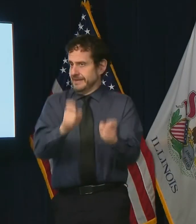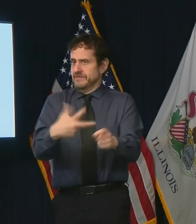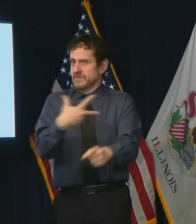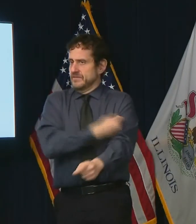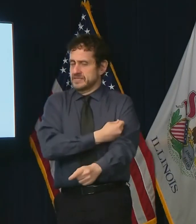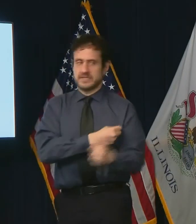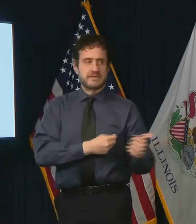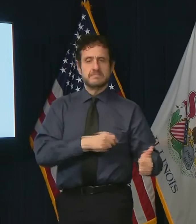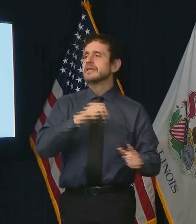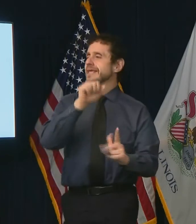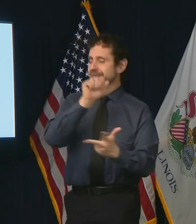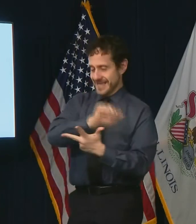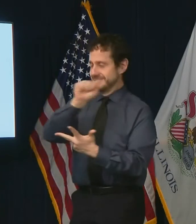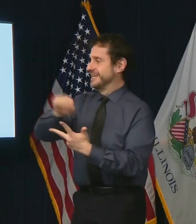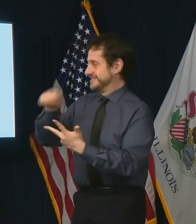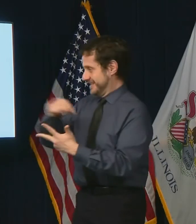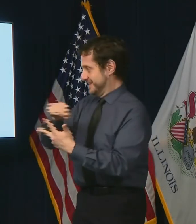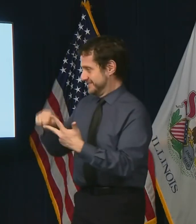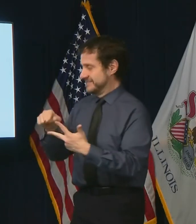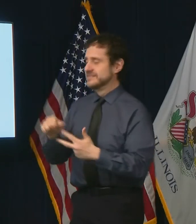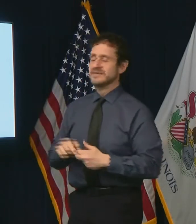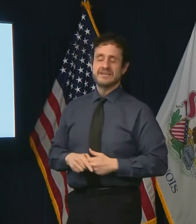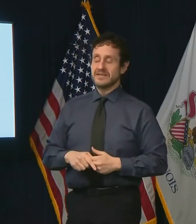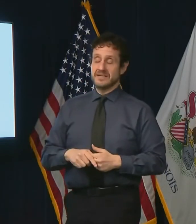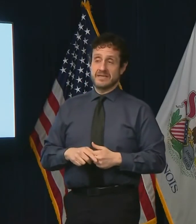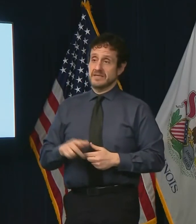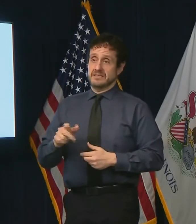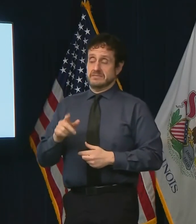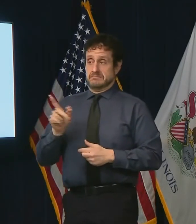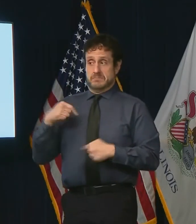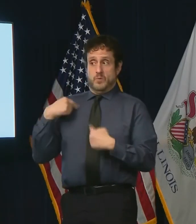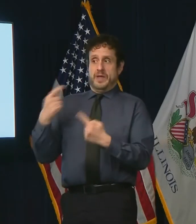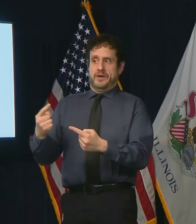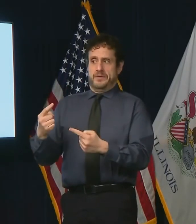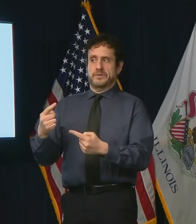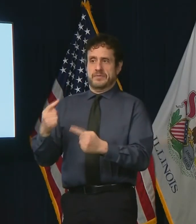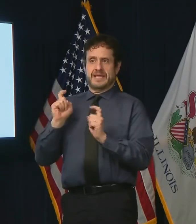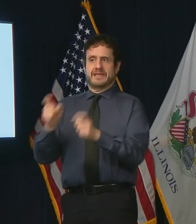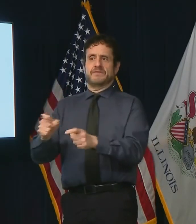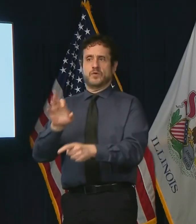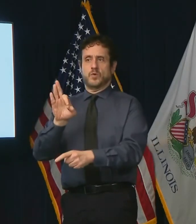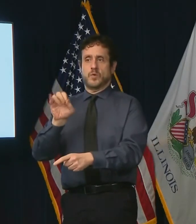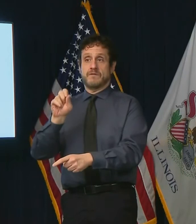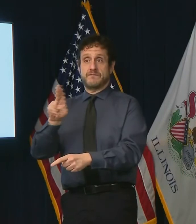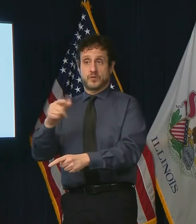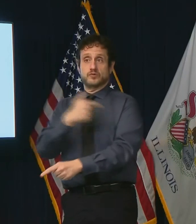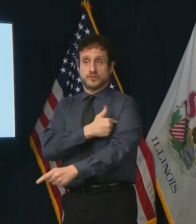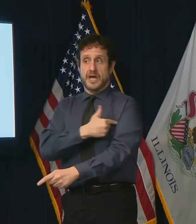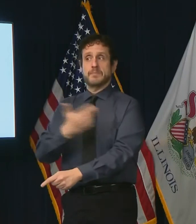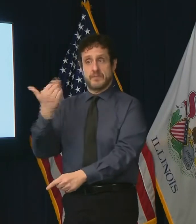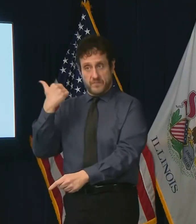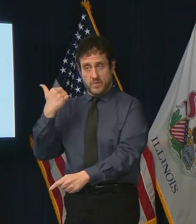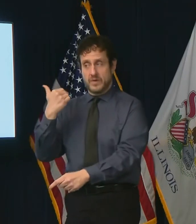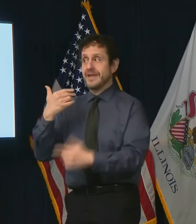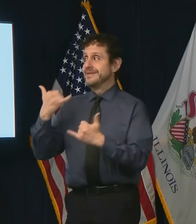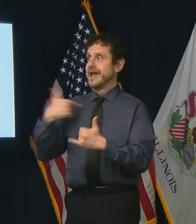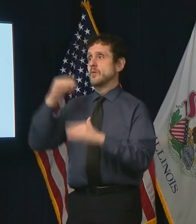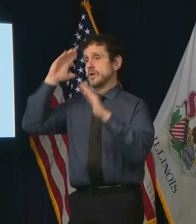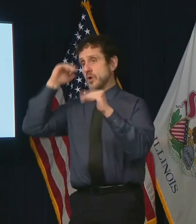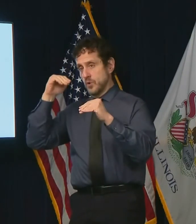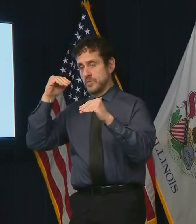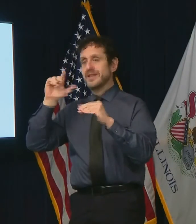Yes, yes, and yes. I mean, the answer is that everywhere that you've been able to get a flu shot in the past, we hope that when the